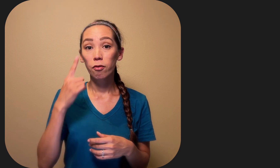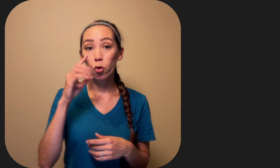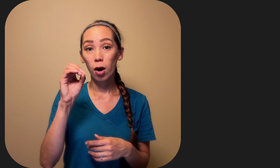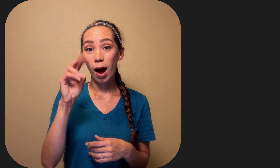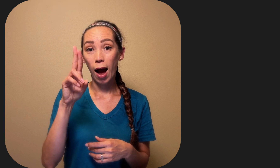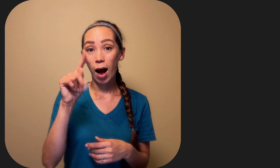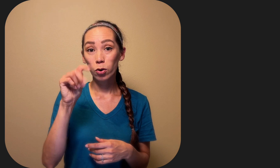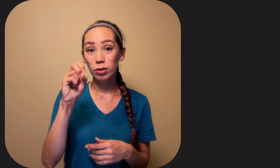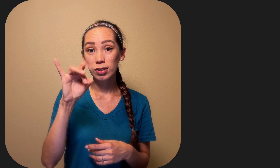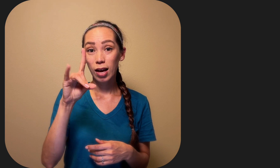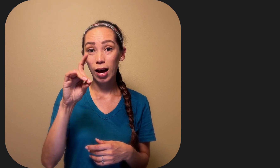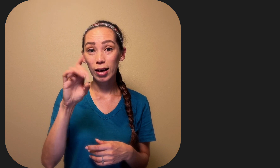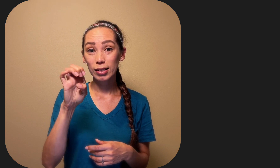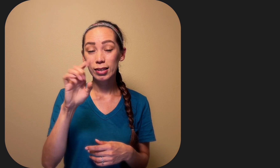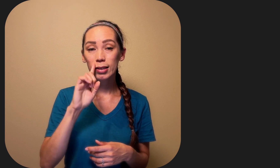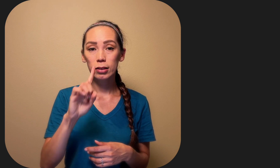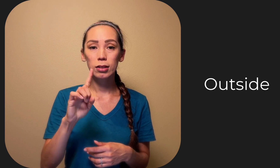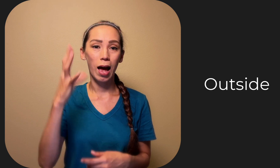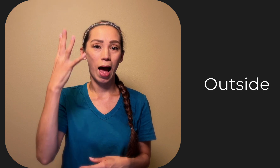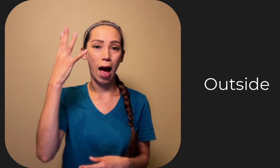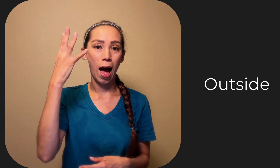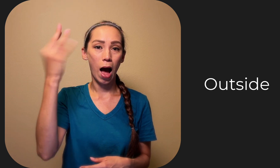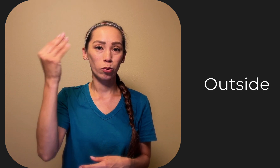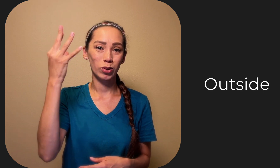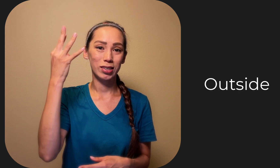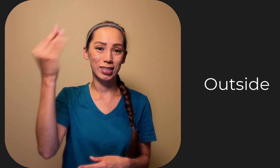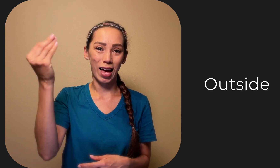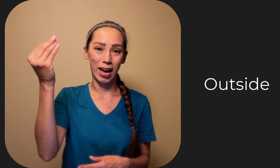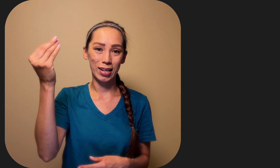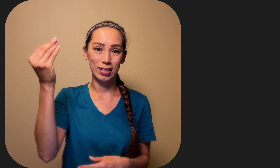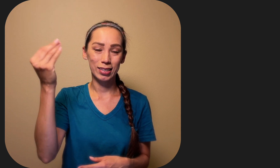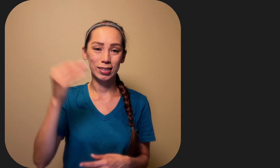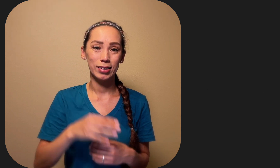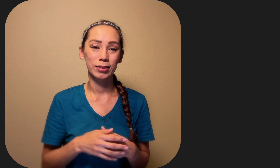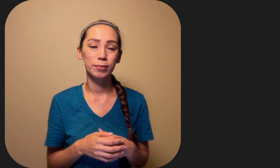The sign for outside would be outside.